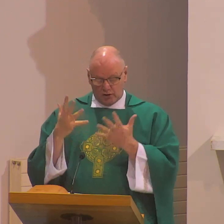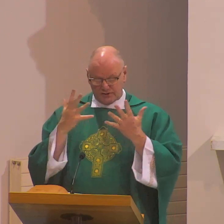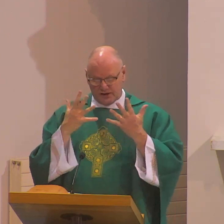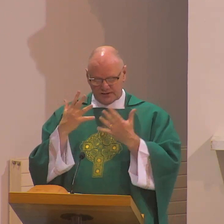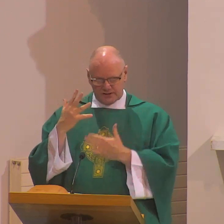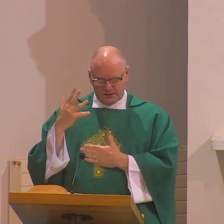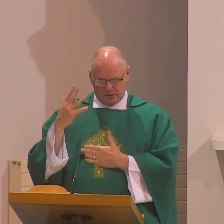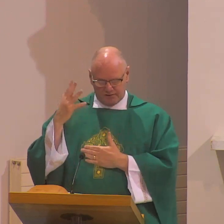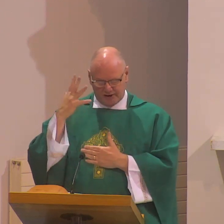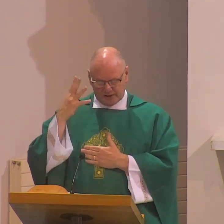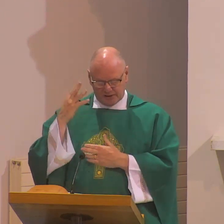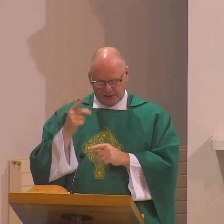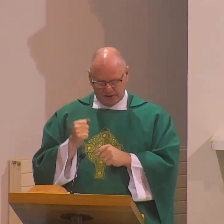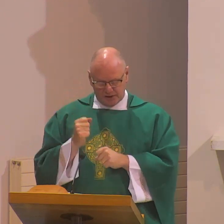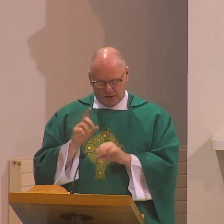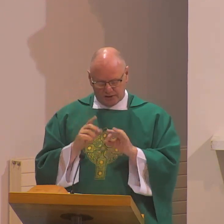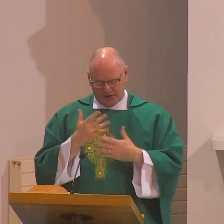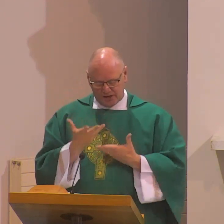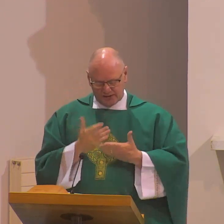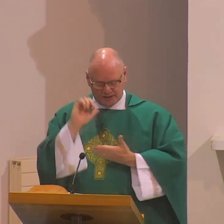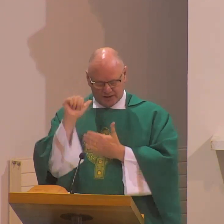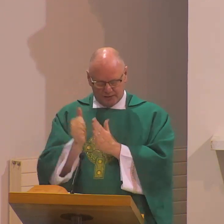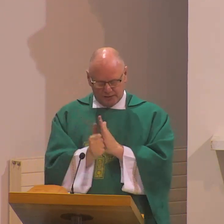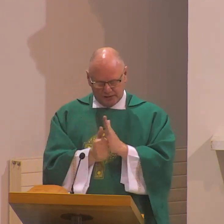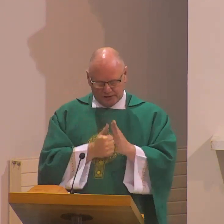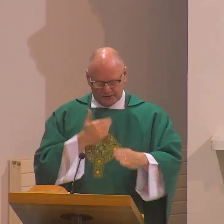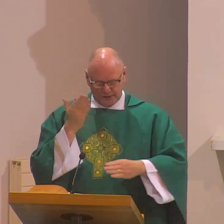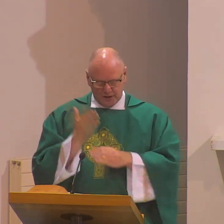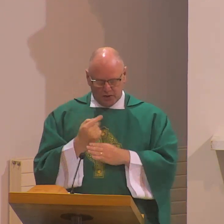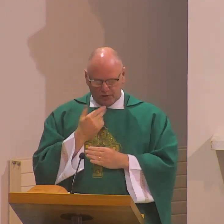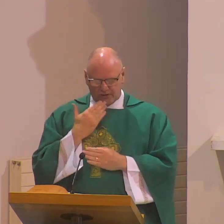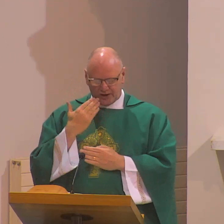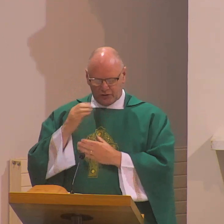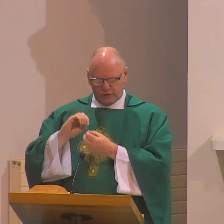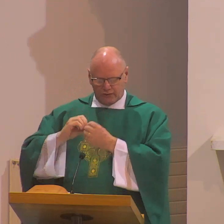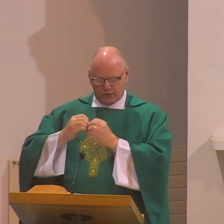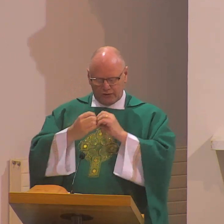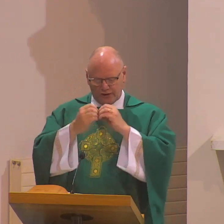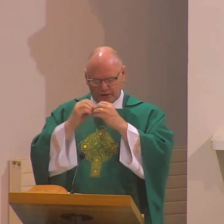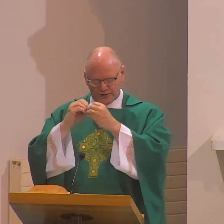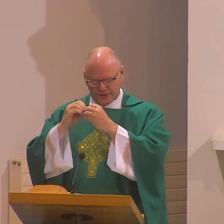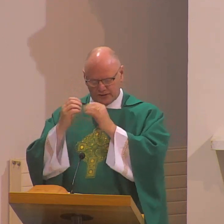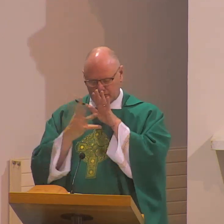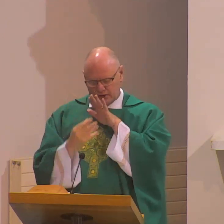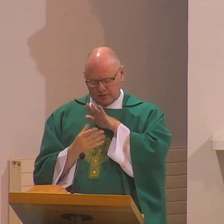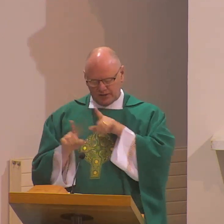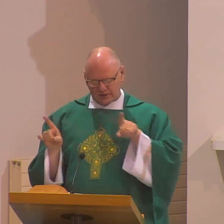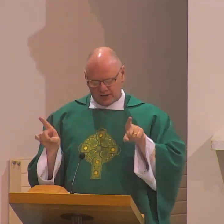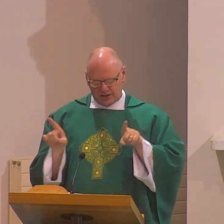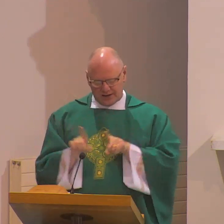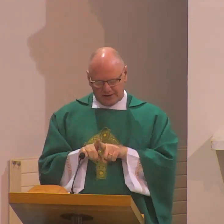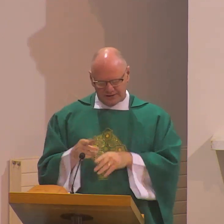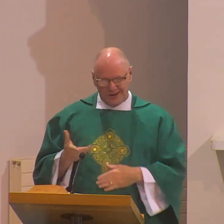our senses, our faculties, our talents and abilities. We thank you for creating us in your image